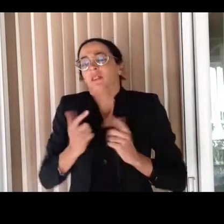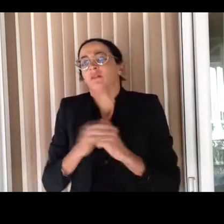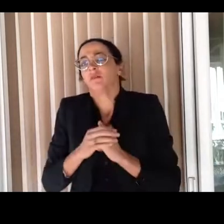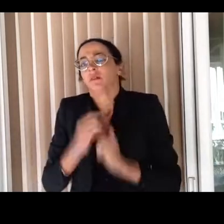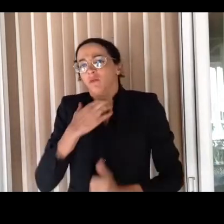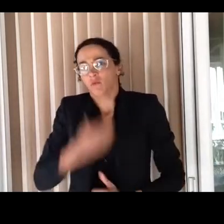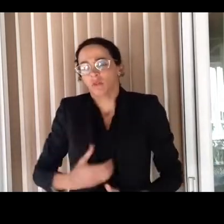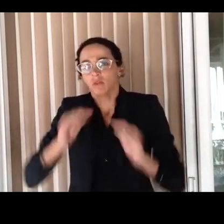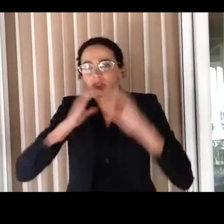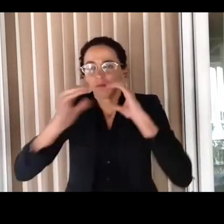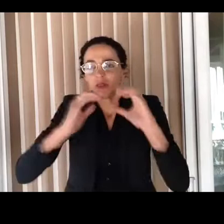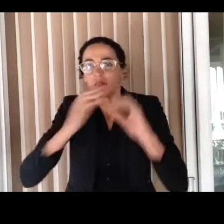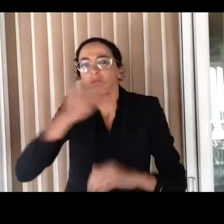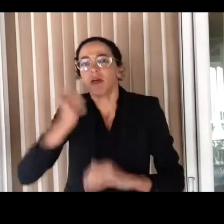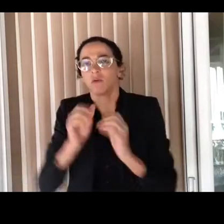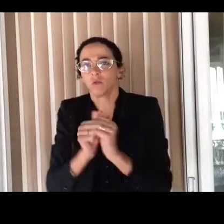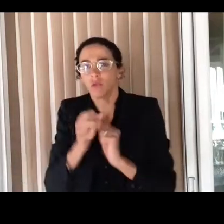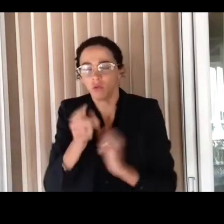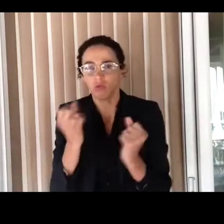to share more of my life with you.